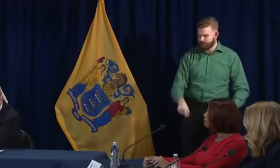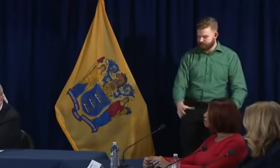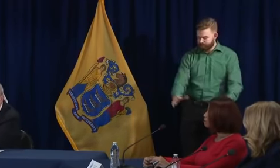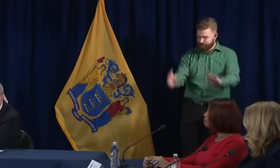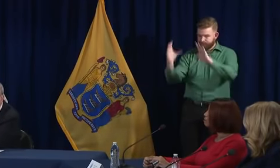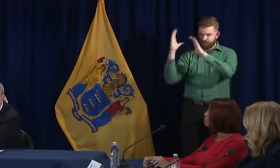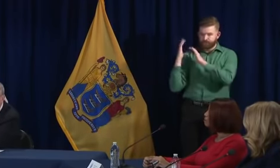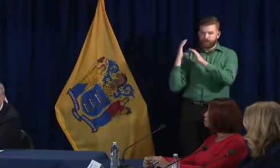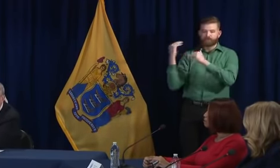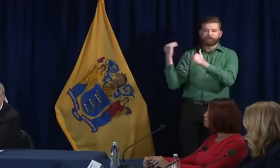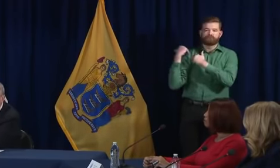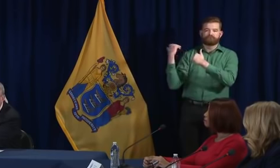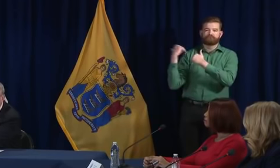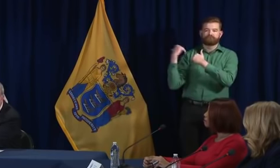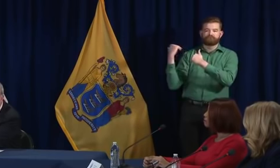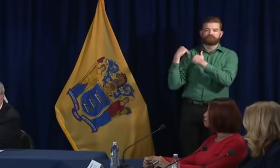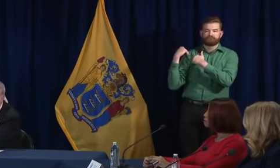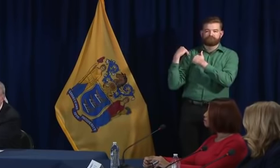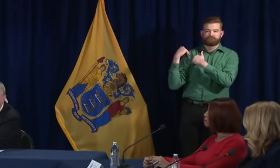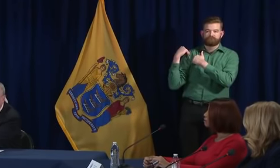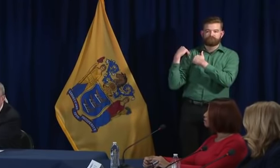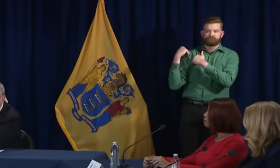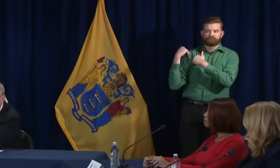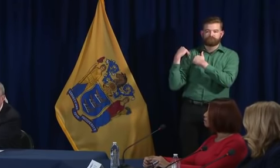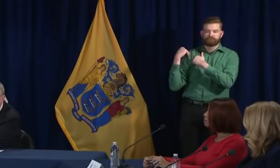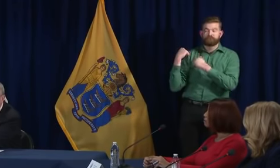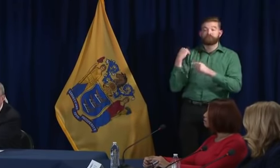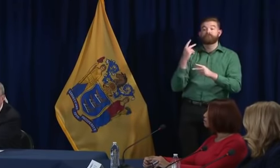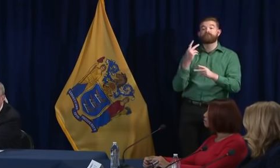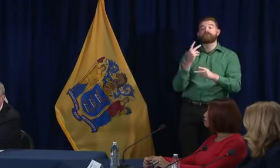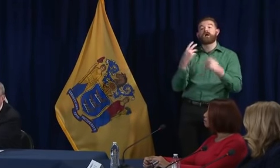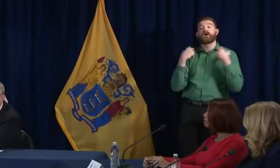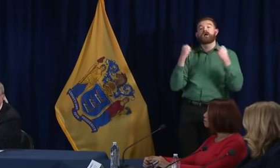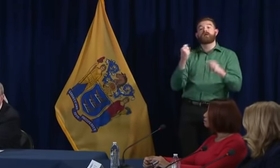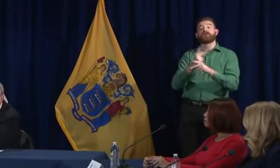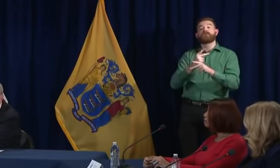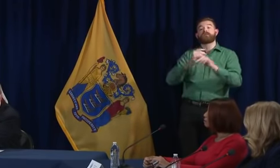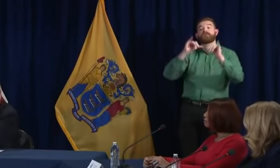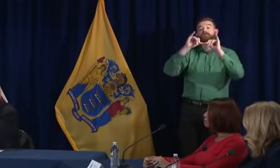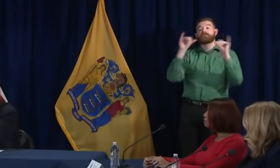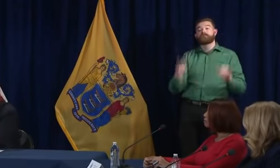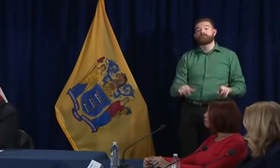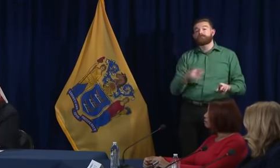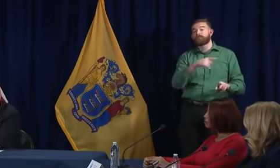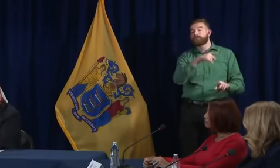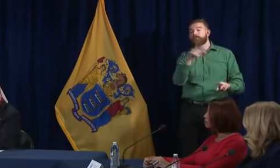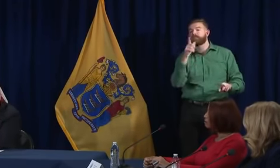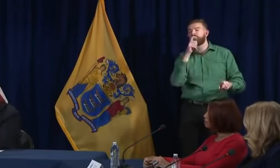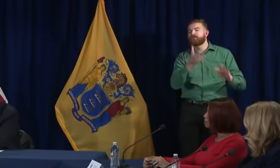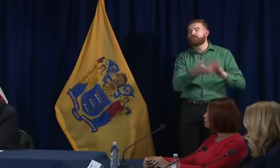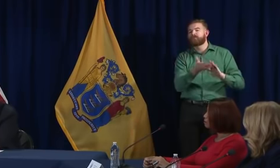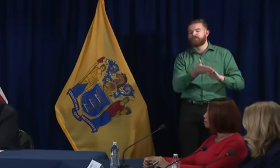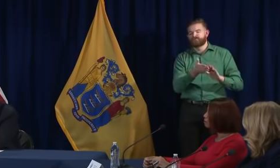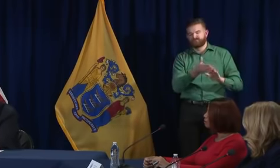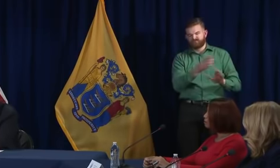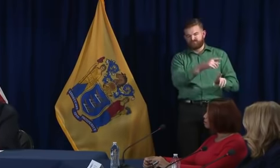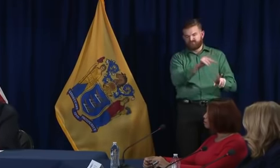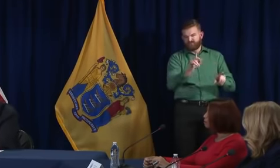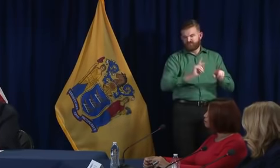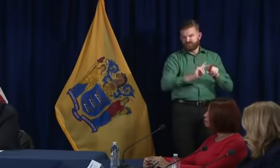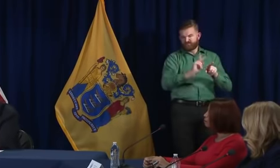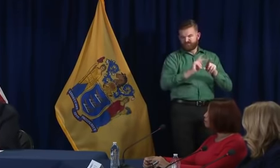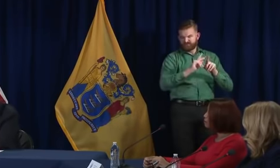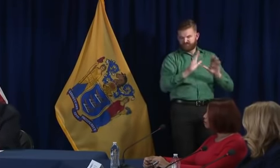hands of the professionals, the extraordinary heroes among our healthcare workers, and folks like the Army Corps